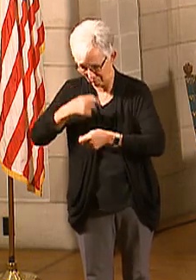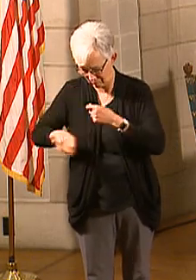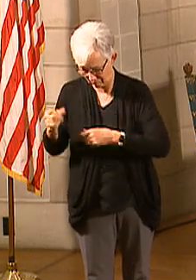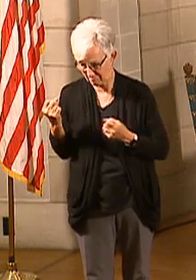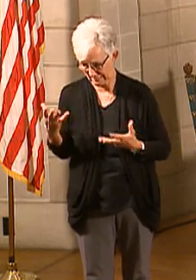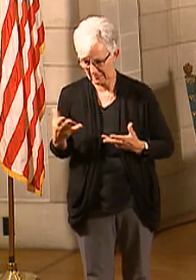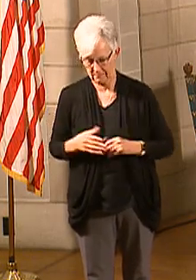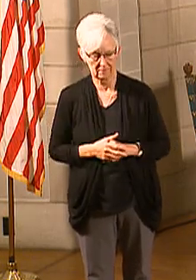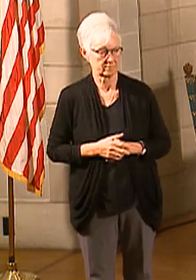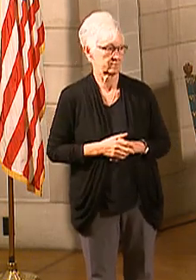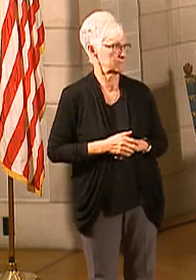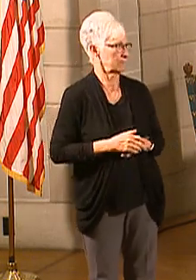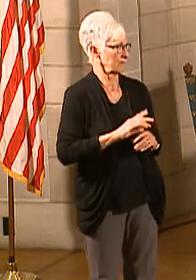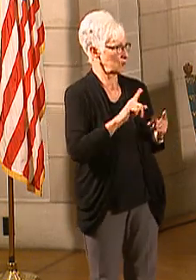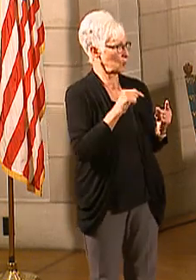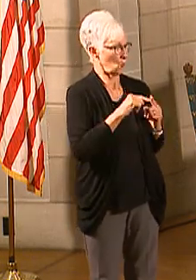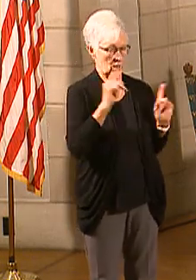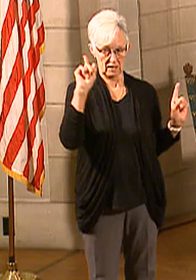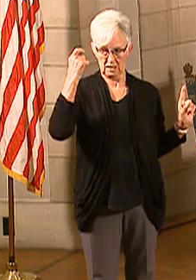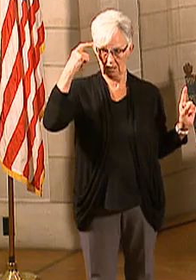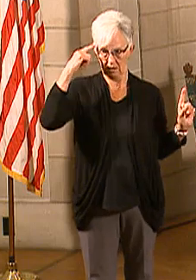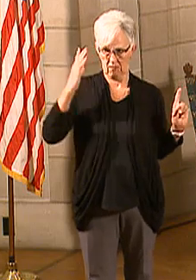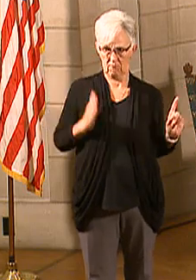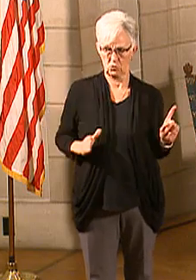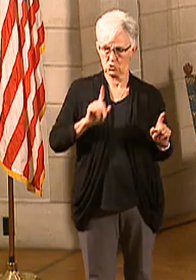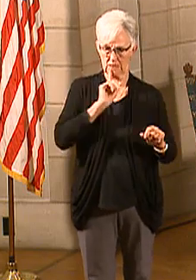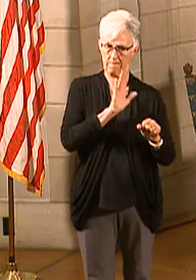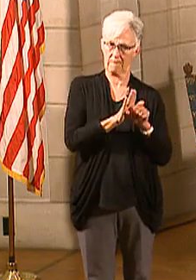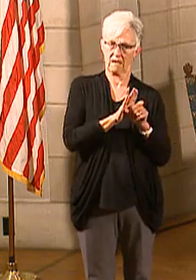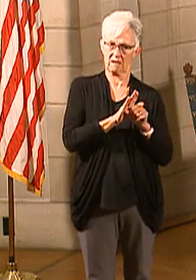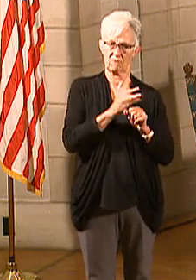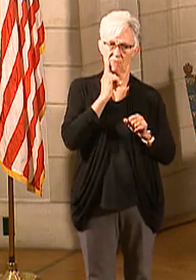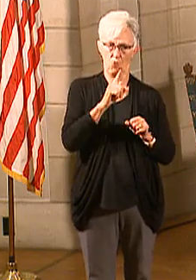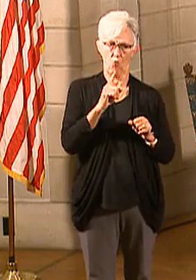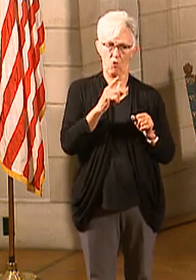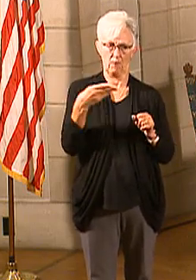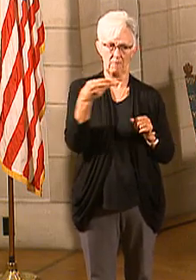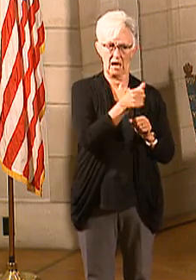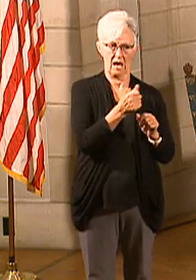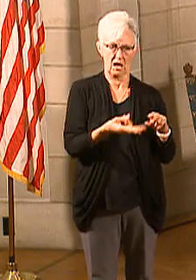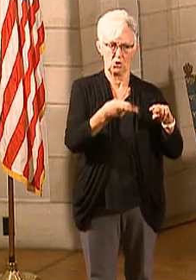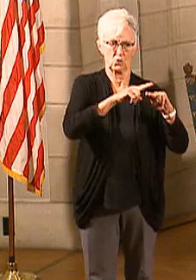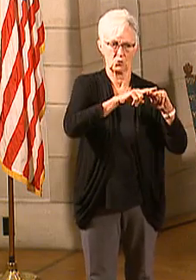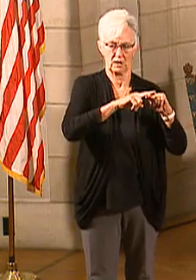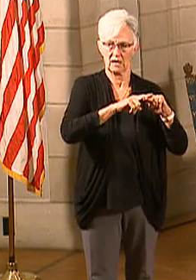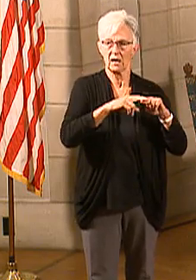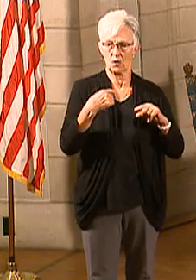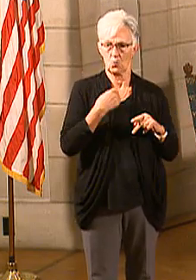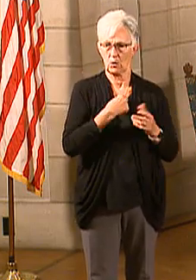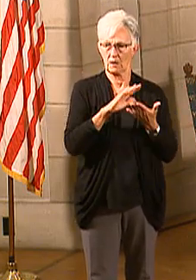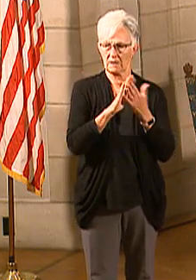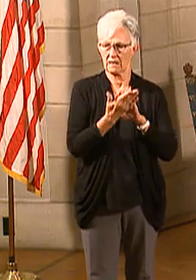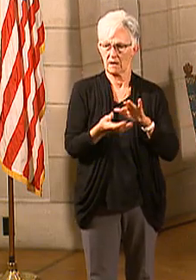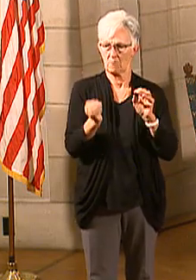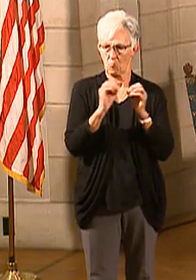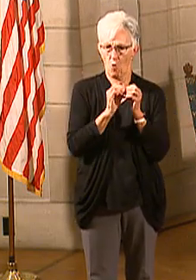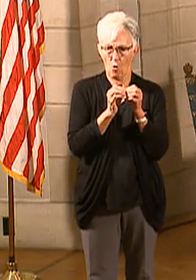pay increase for our CFSS, I think that goes a long way to allow us to be a competitive employer in this